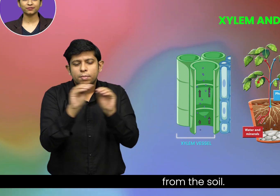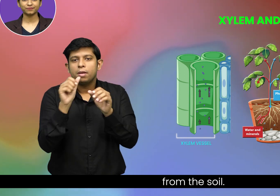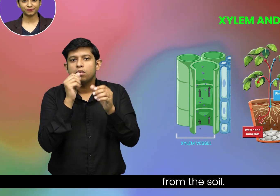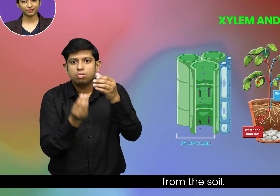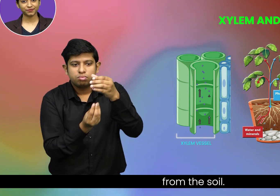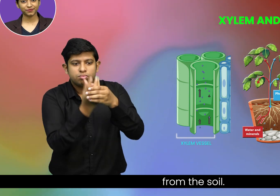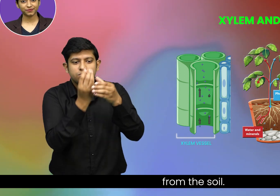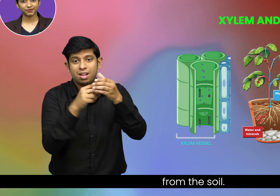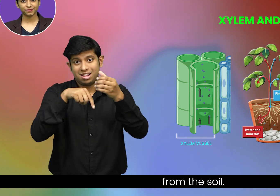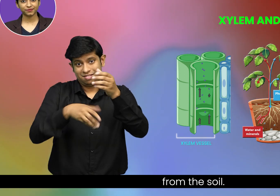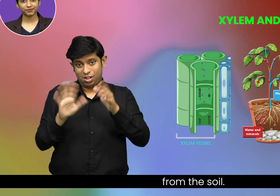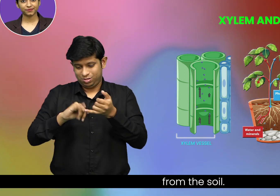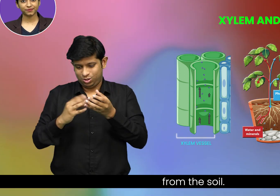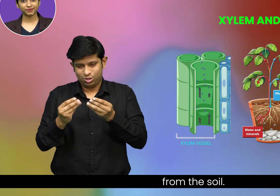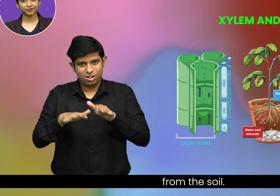soil.